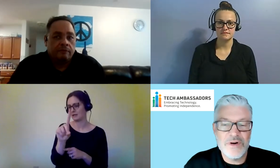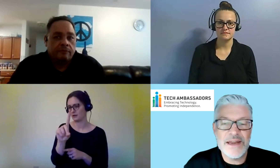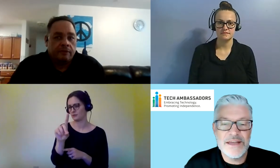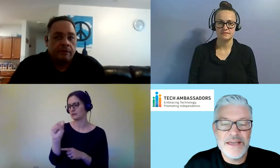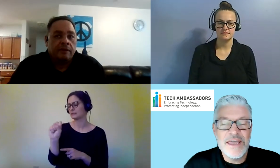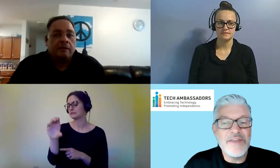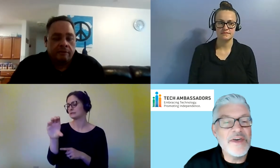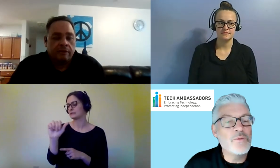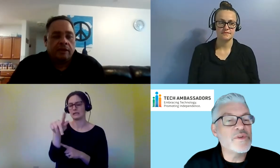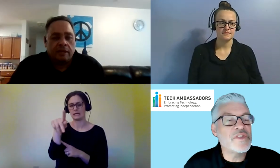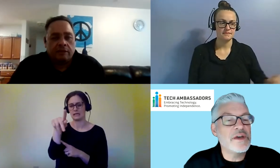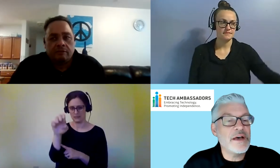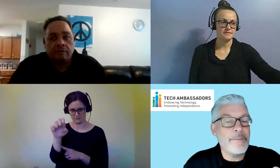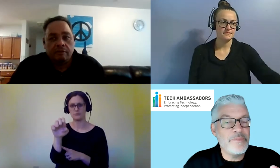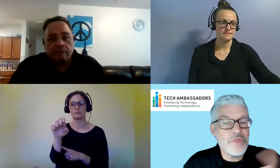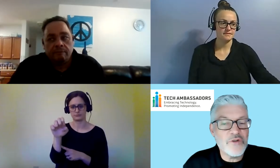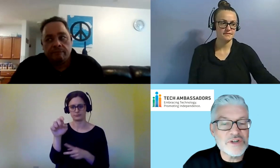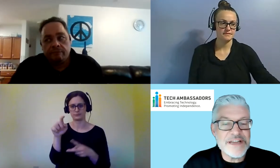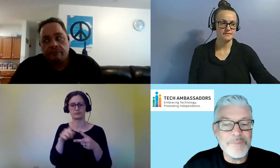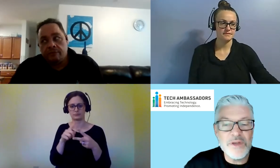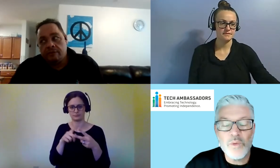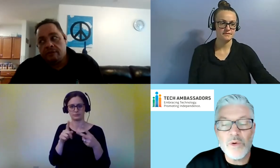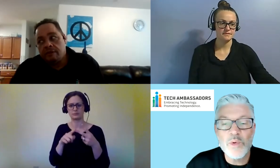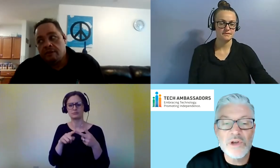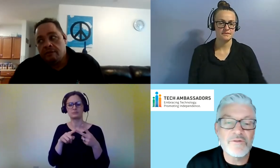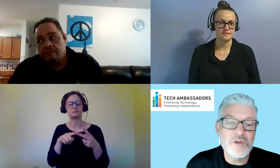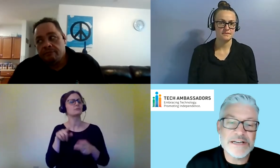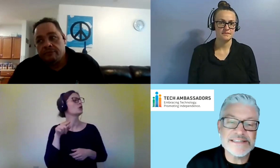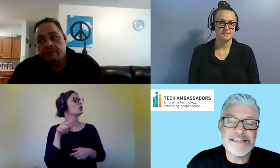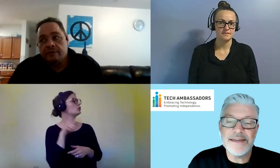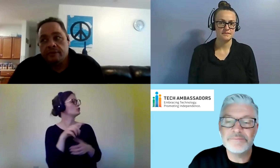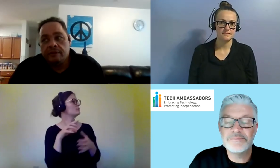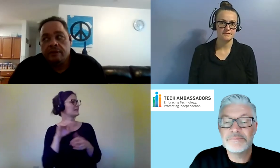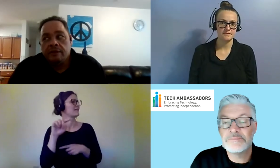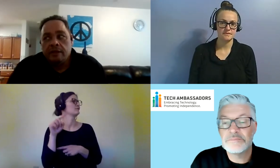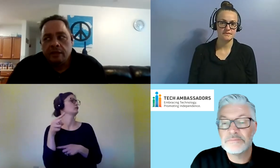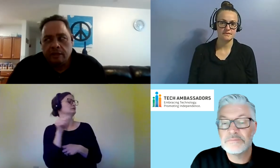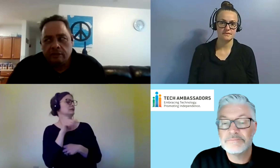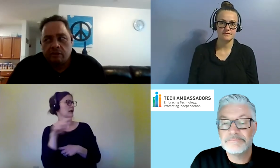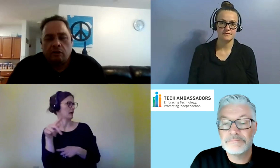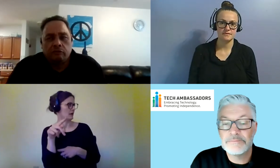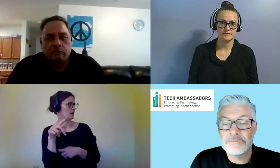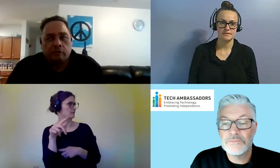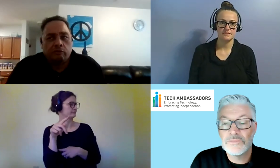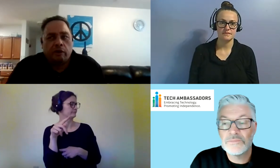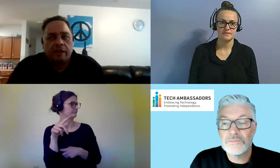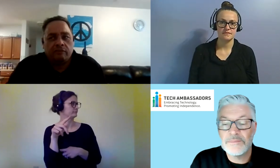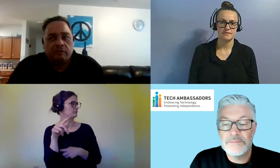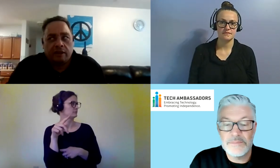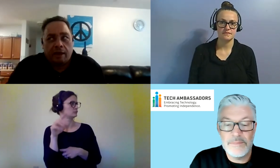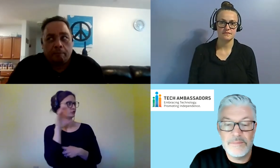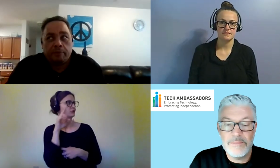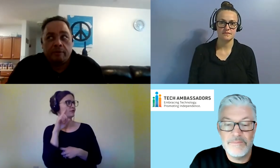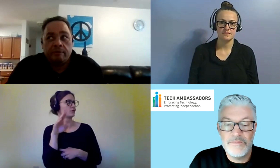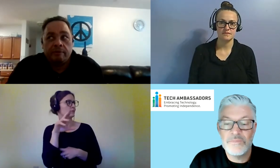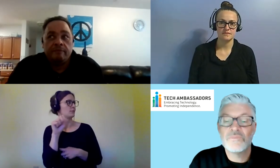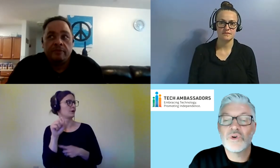Soundscape, right. And then what was the first app where we were looking for the buses again? It's called the Transit